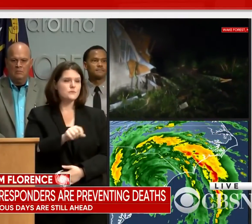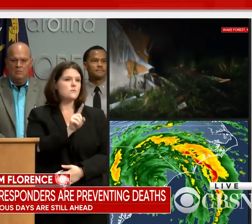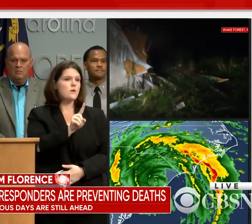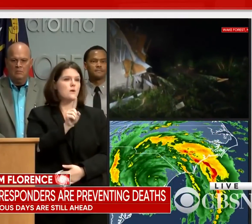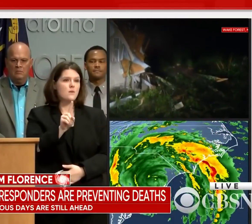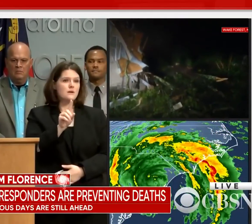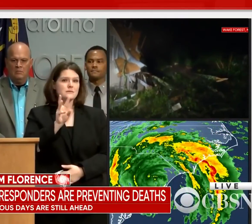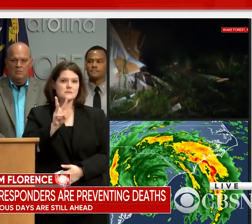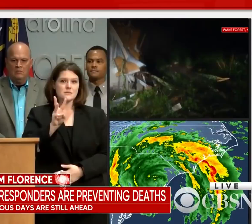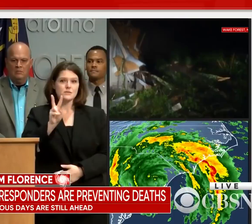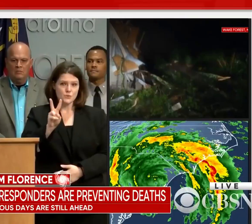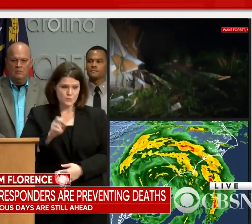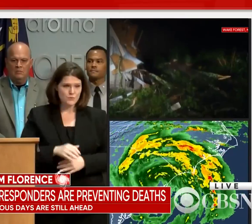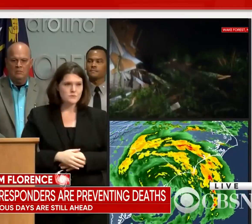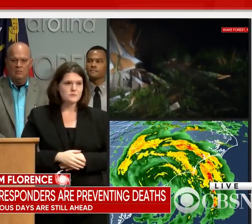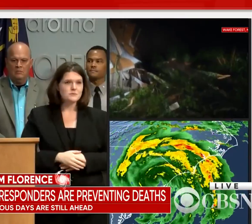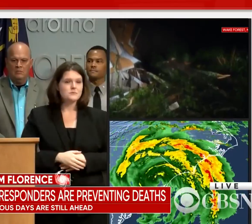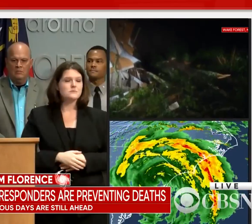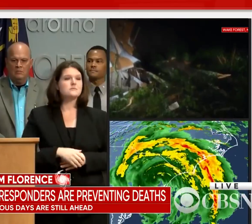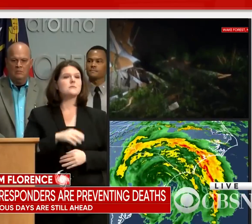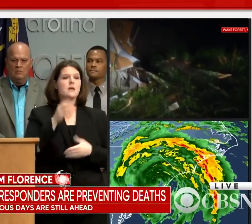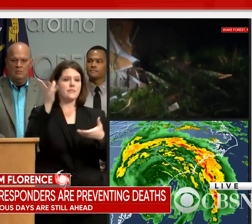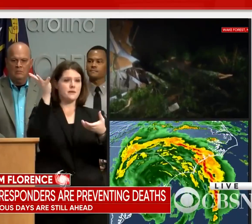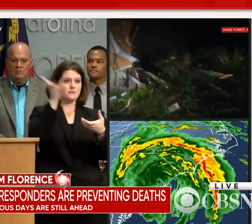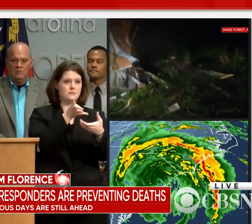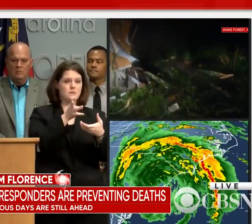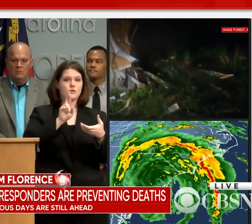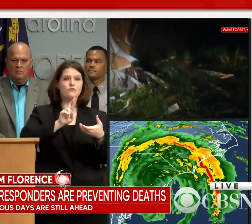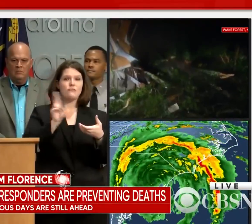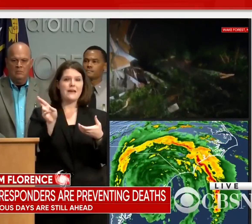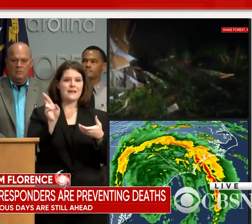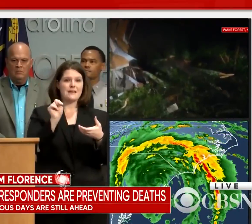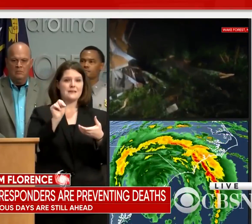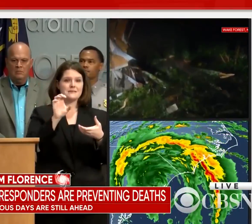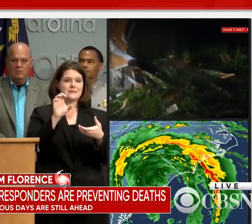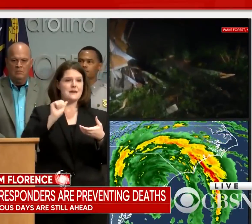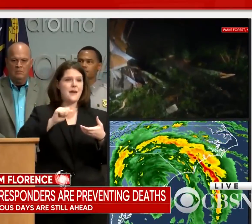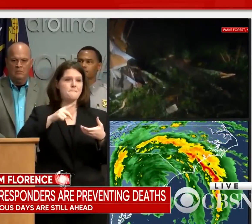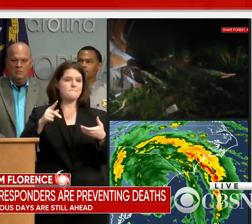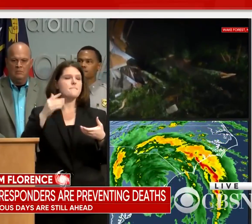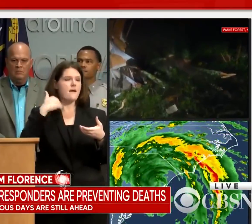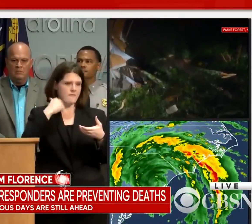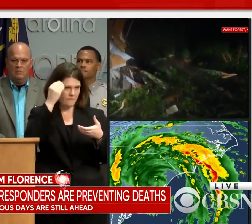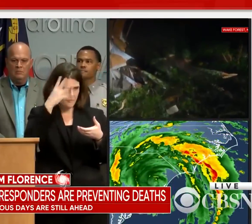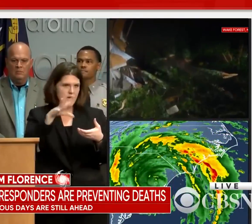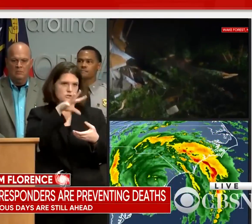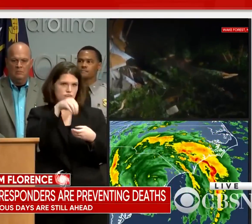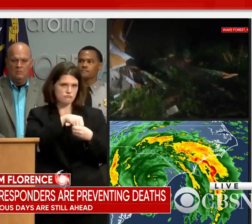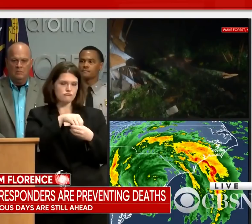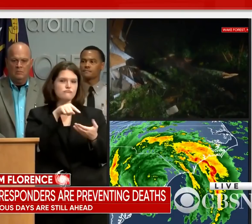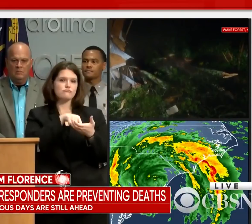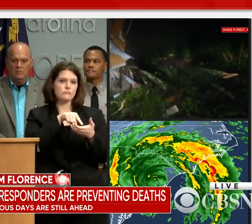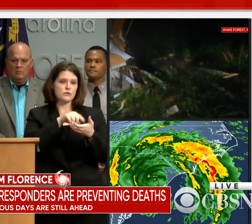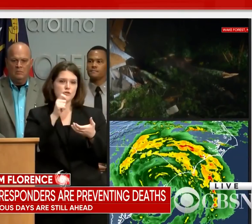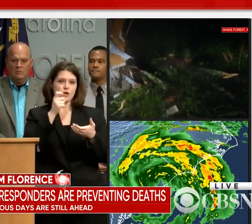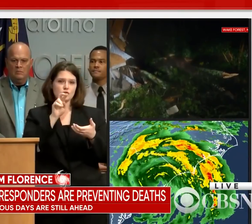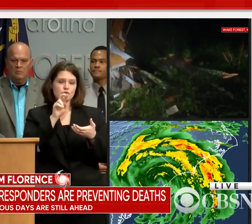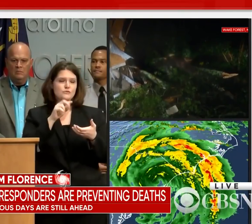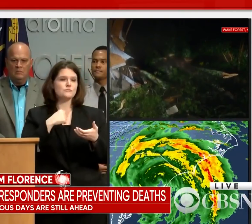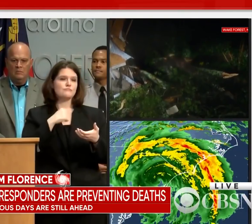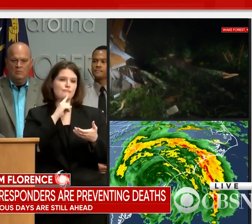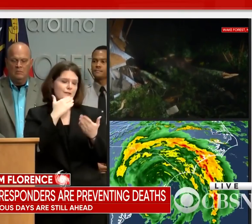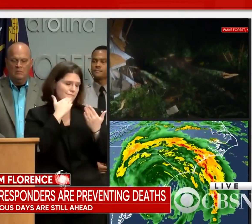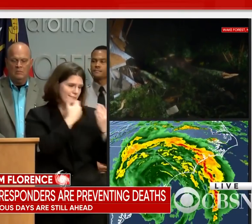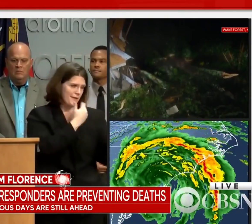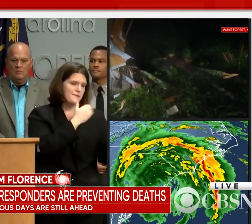888-892-1162. And the Ready NC app has information about shelters. And I'm also grateful to